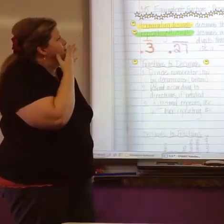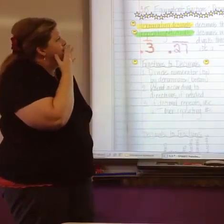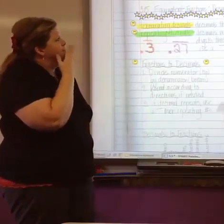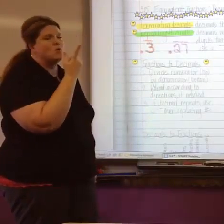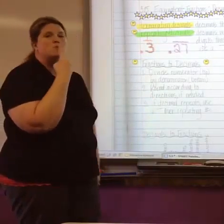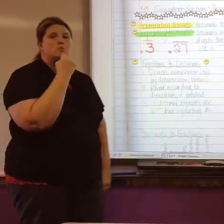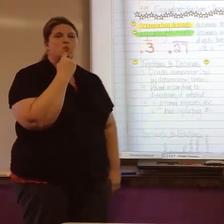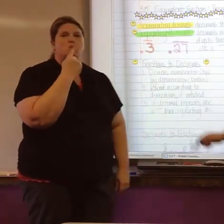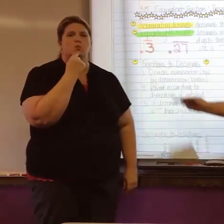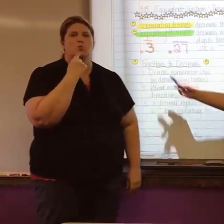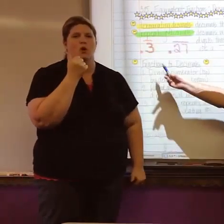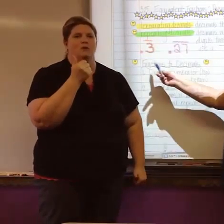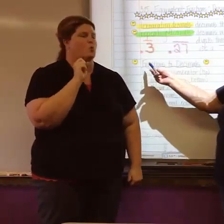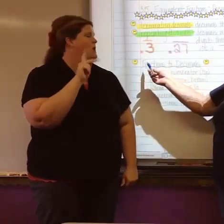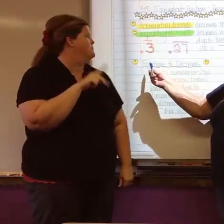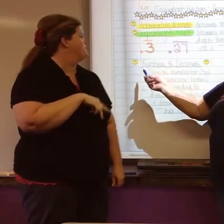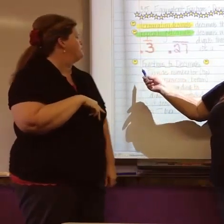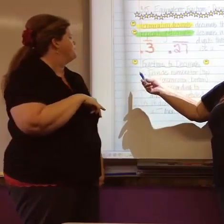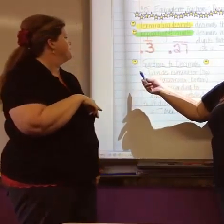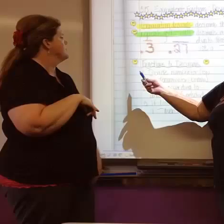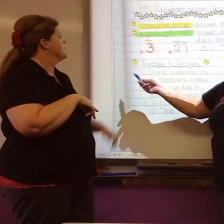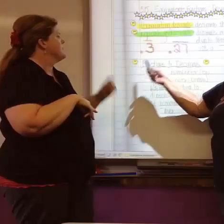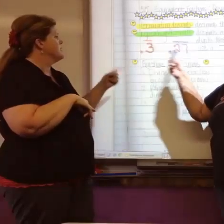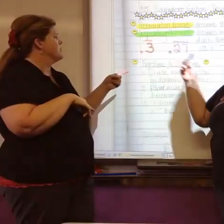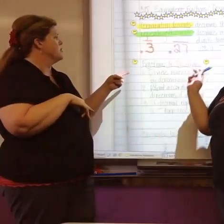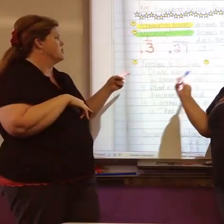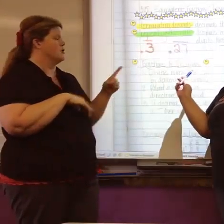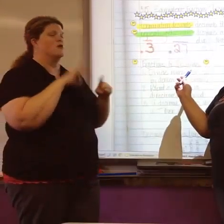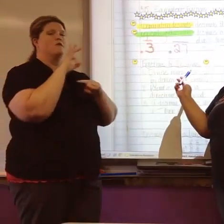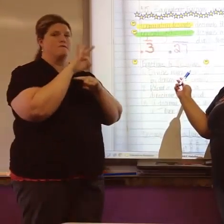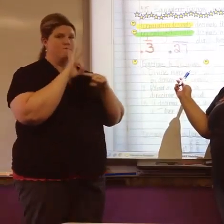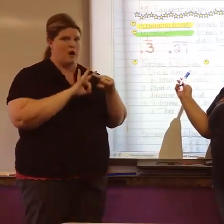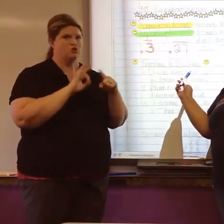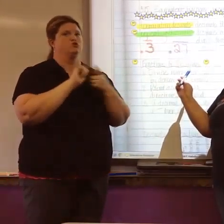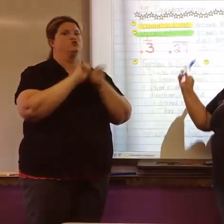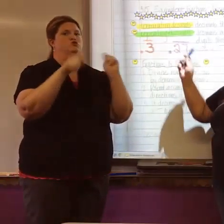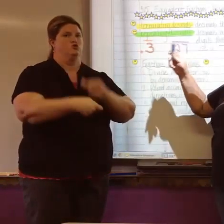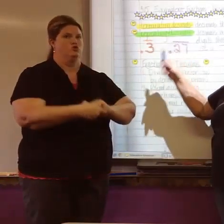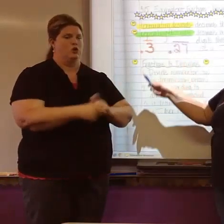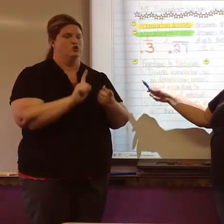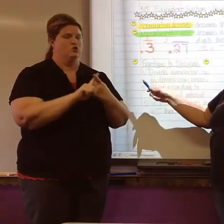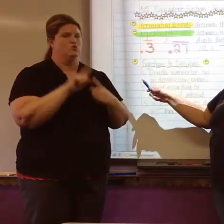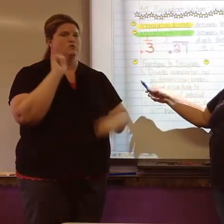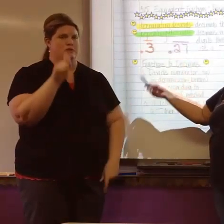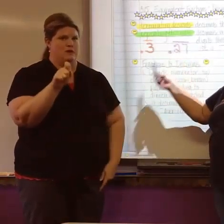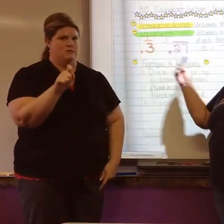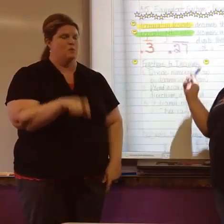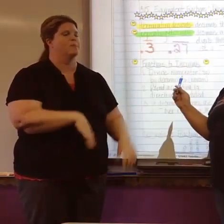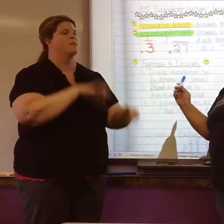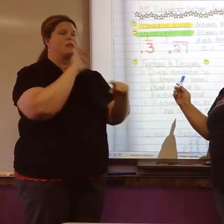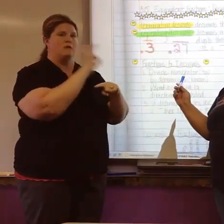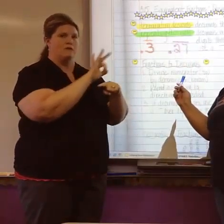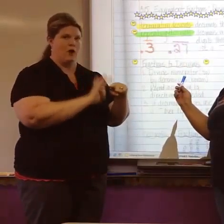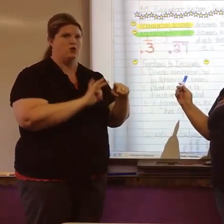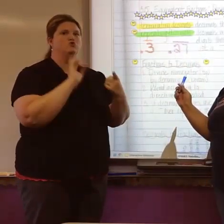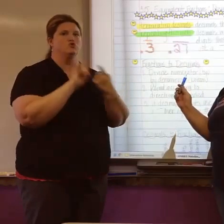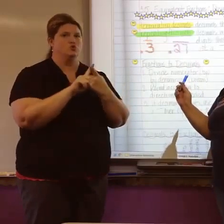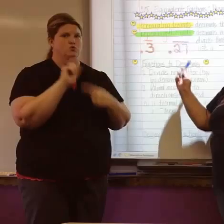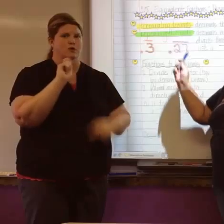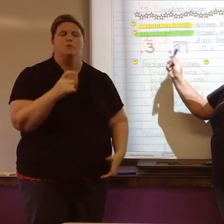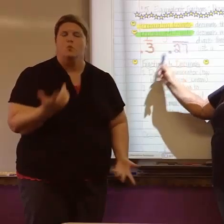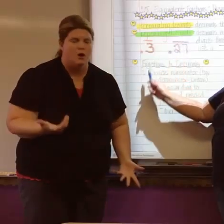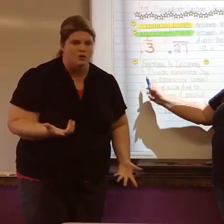Right. Okay. So, fractions to decimals. Fractions to decimals. One